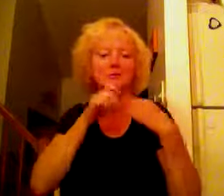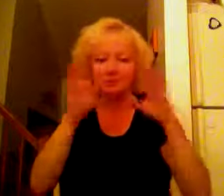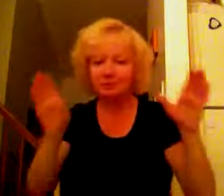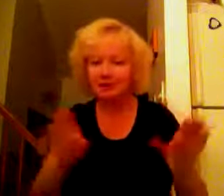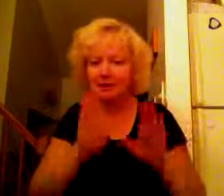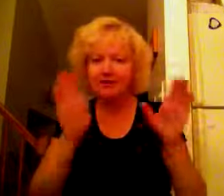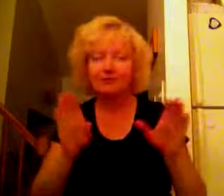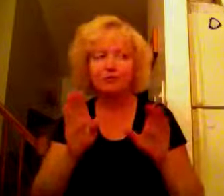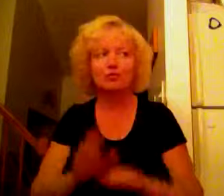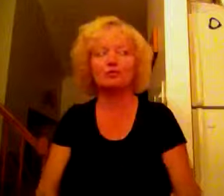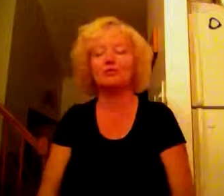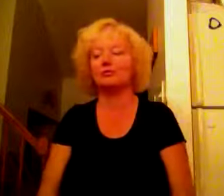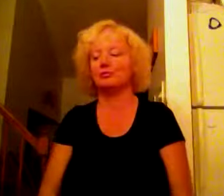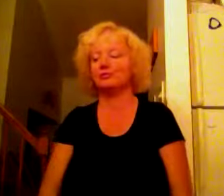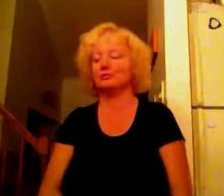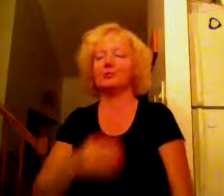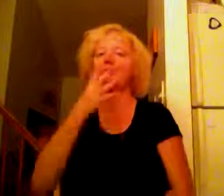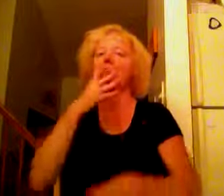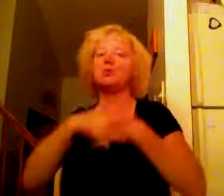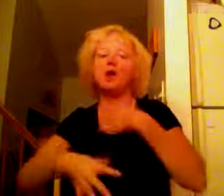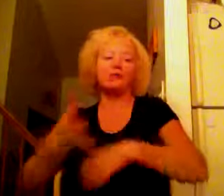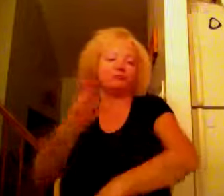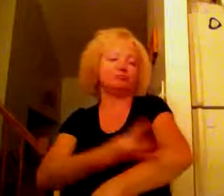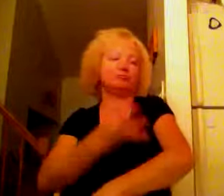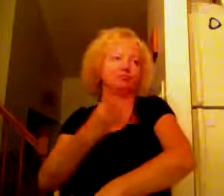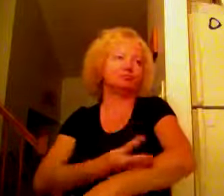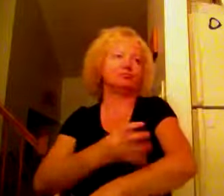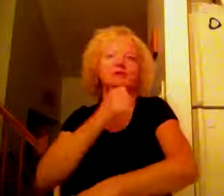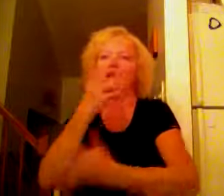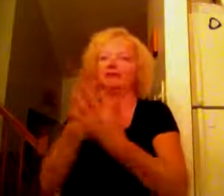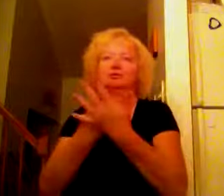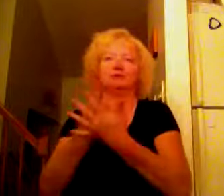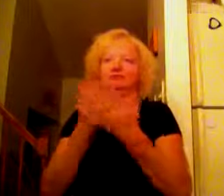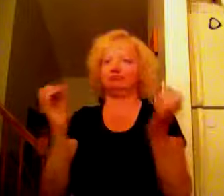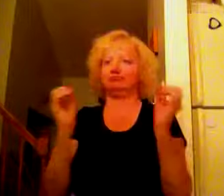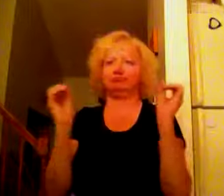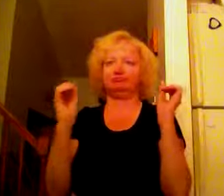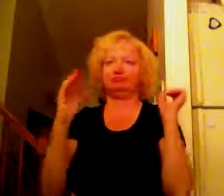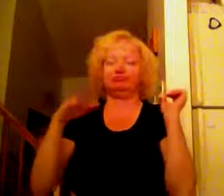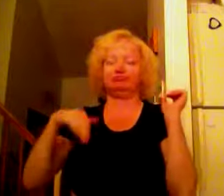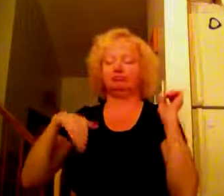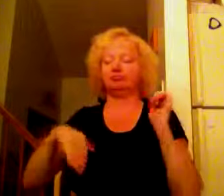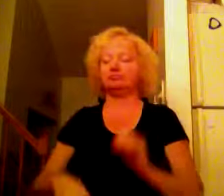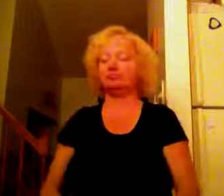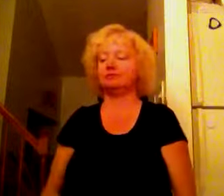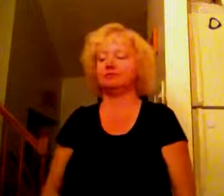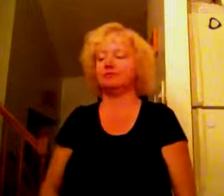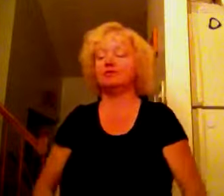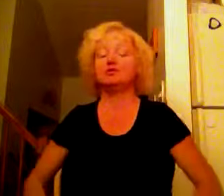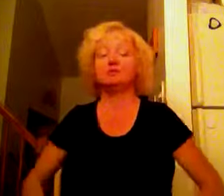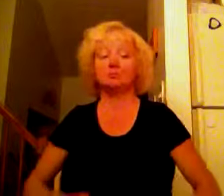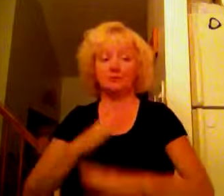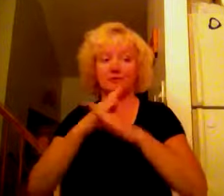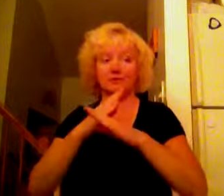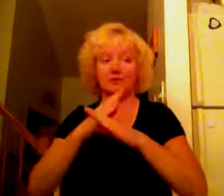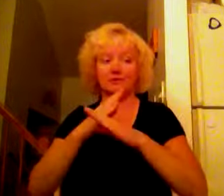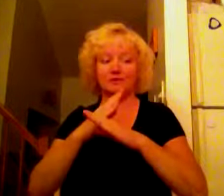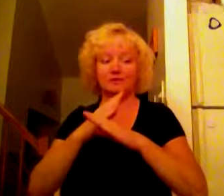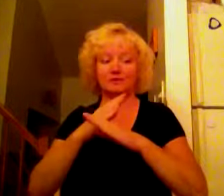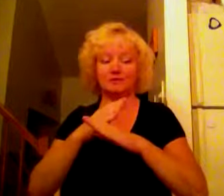or using unscreened blood products, I guess. In an effort to prevent the spread of infectious diseases like AIDS,